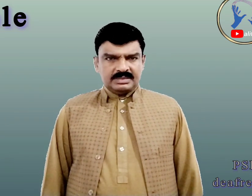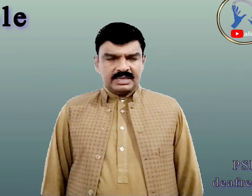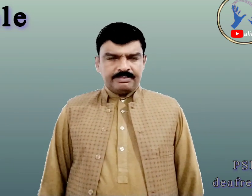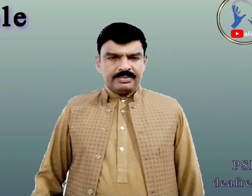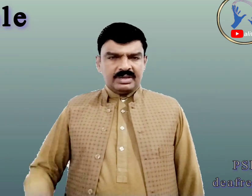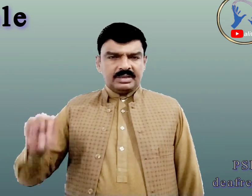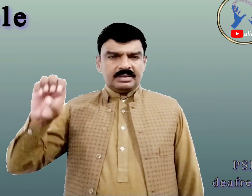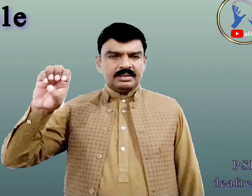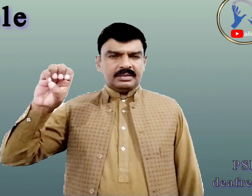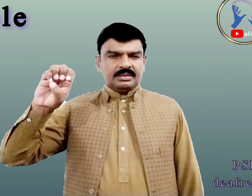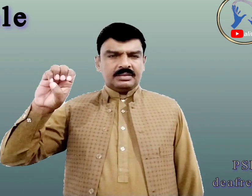example,